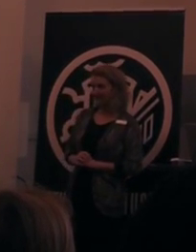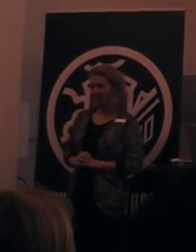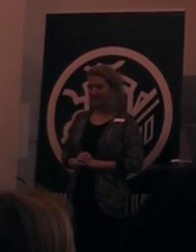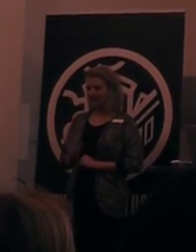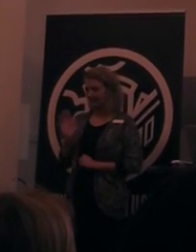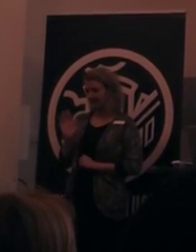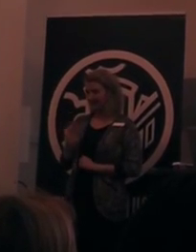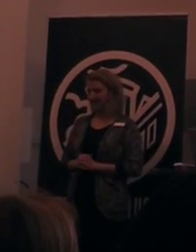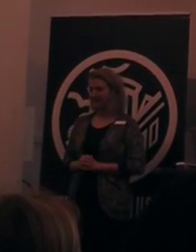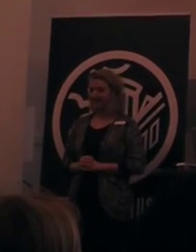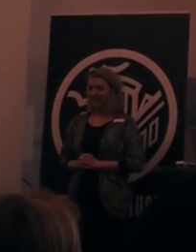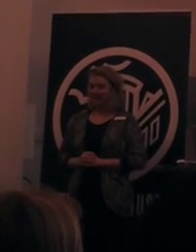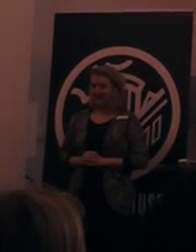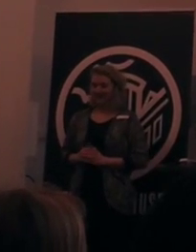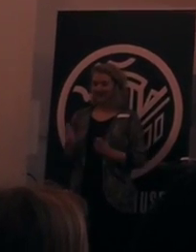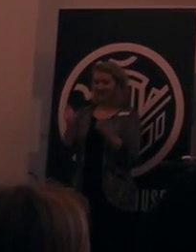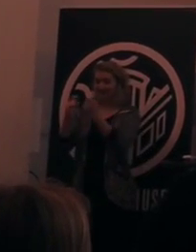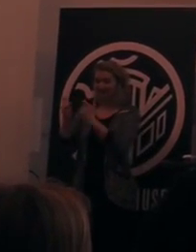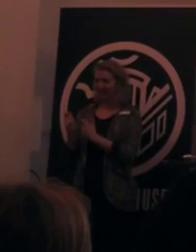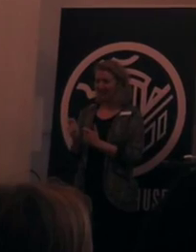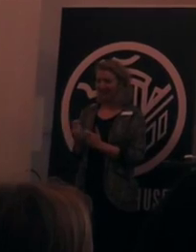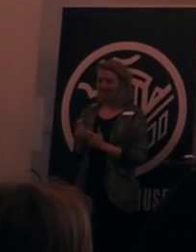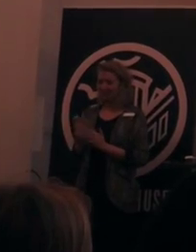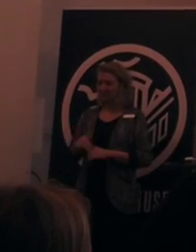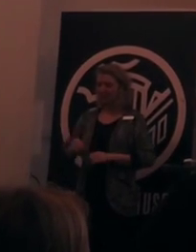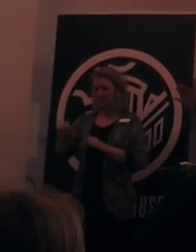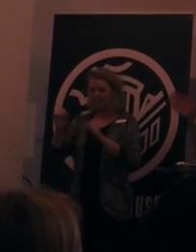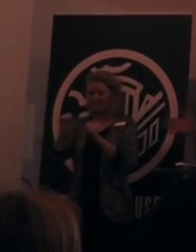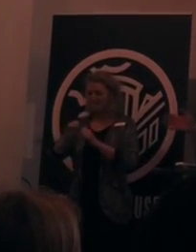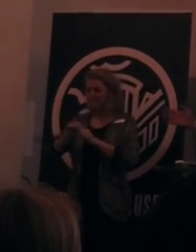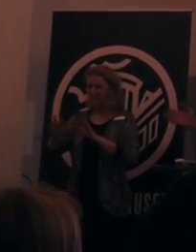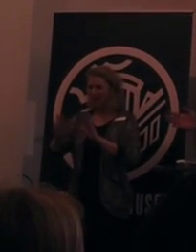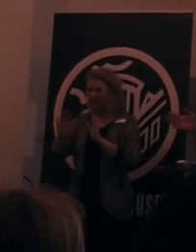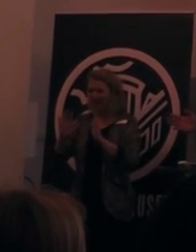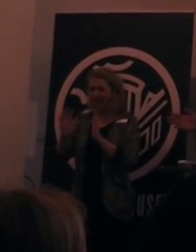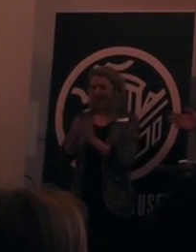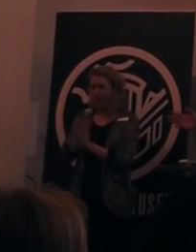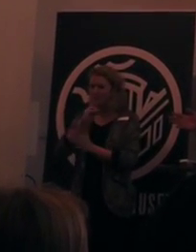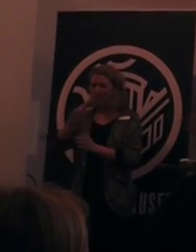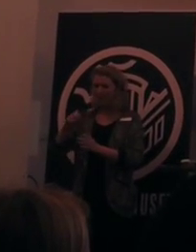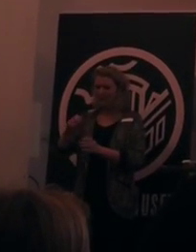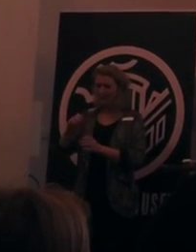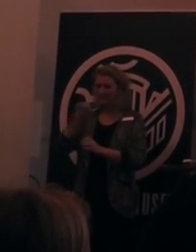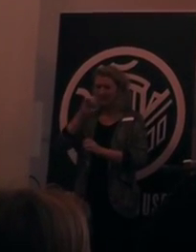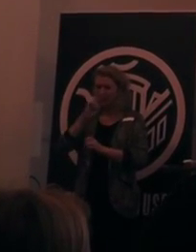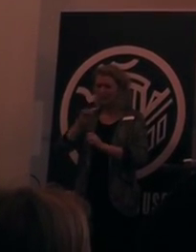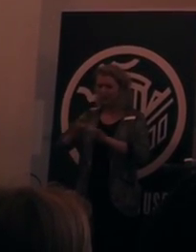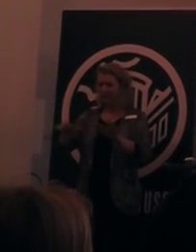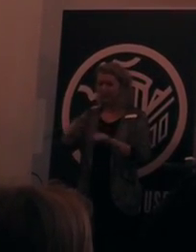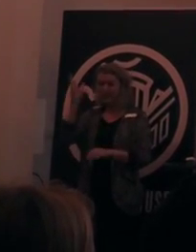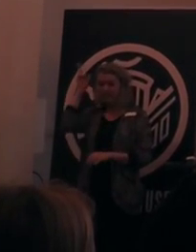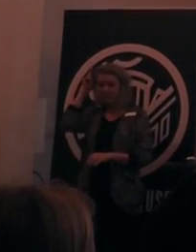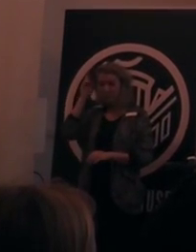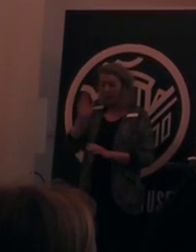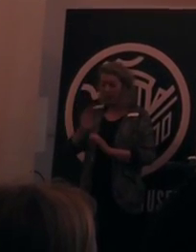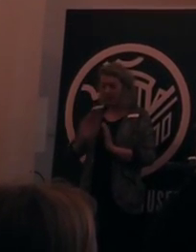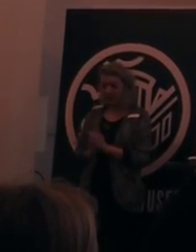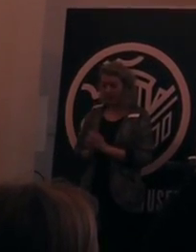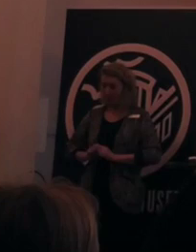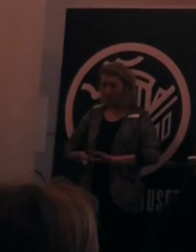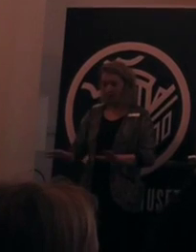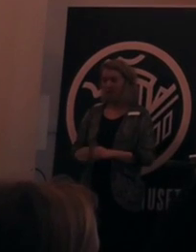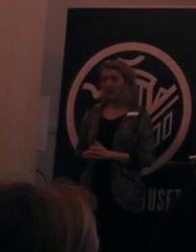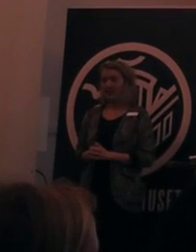And that was viral. That was on every news station in Peru. But not only that, they